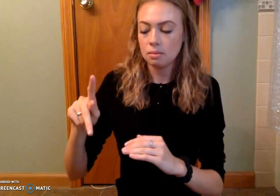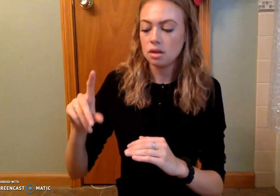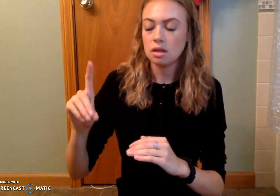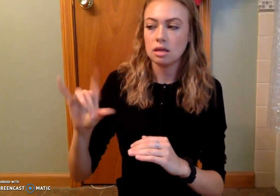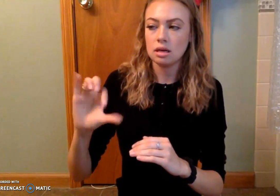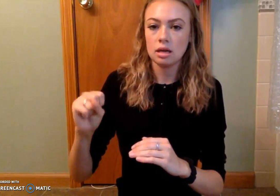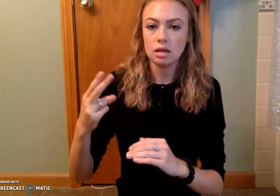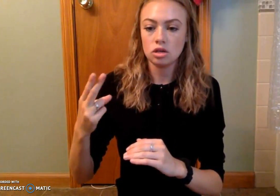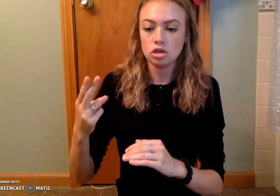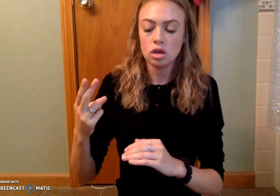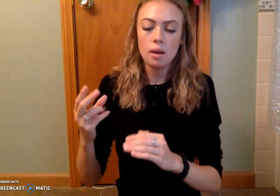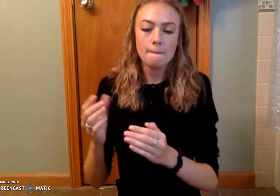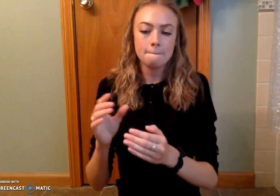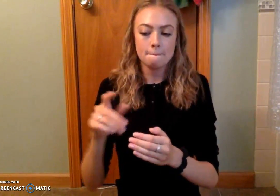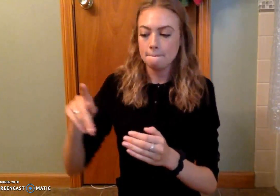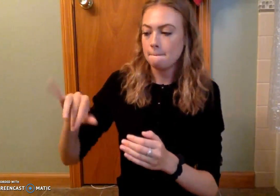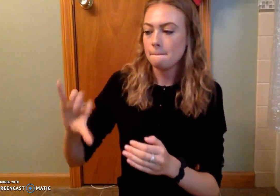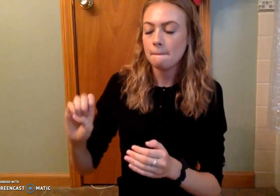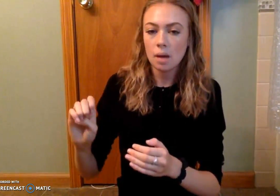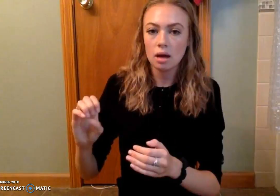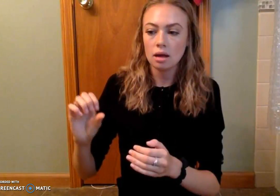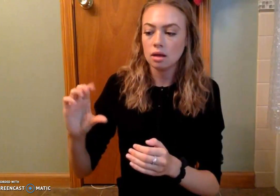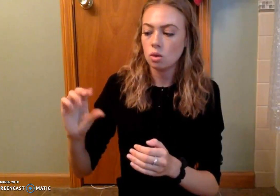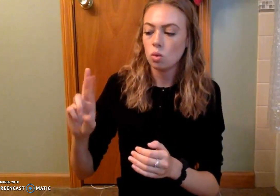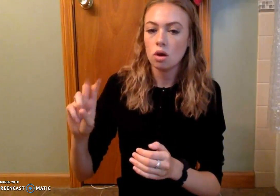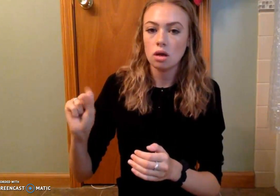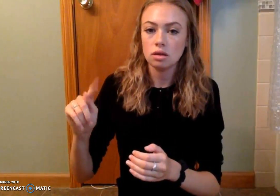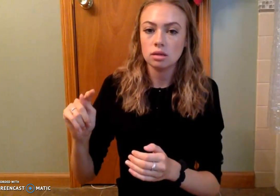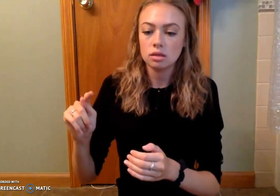4 eggs beaten. 1 cup of milk.